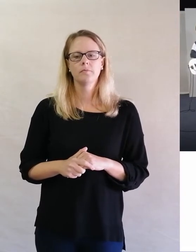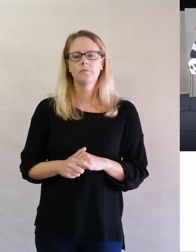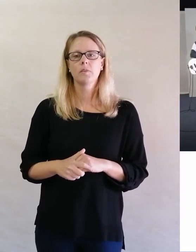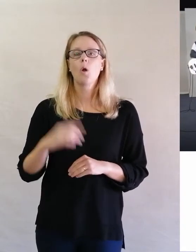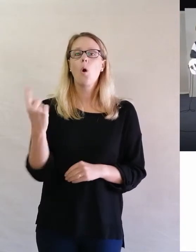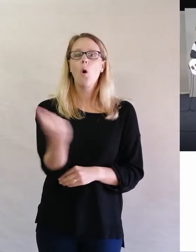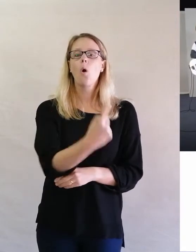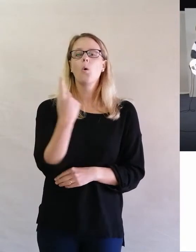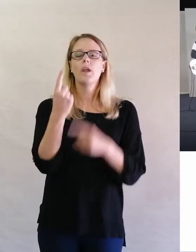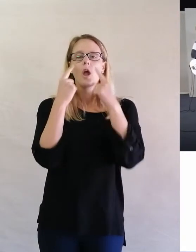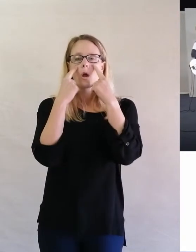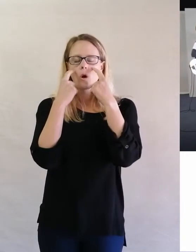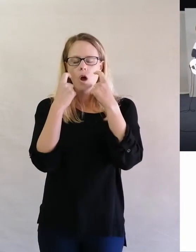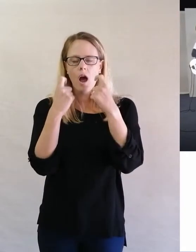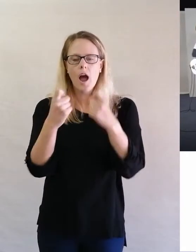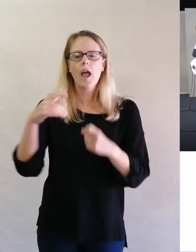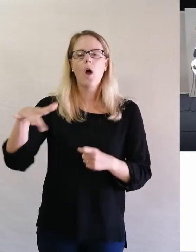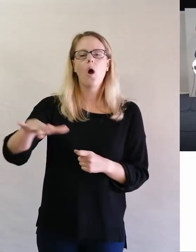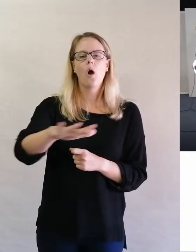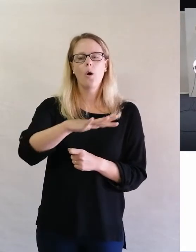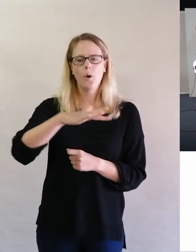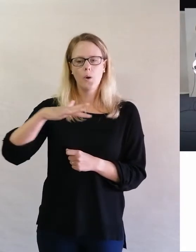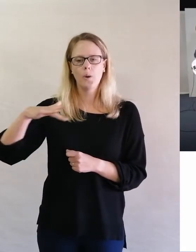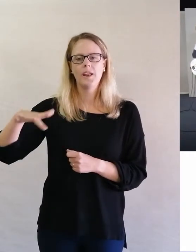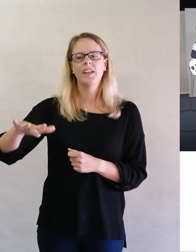We cry, holy.